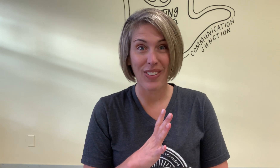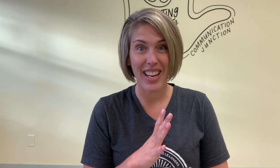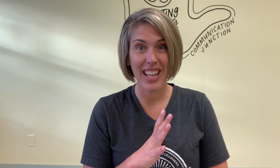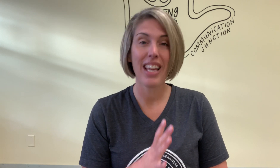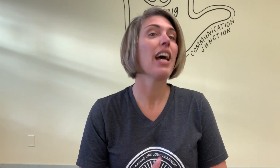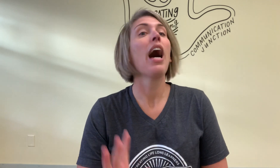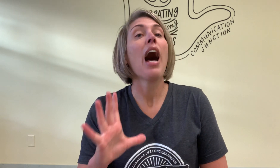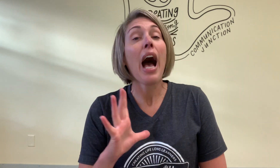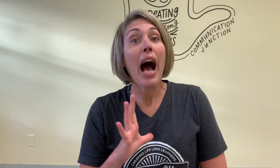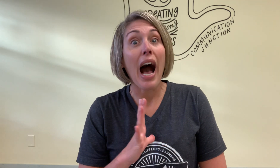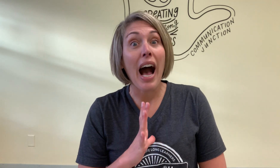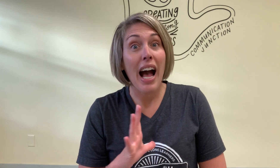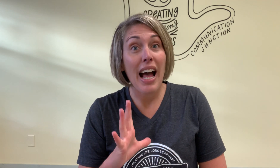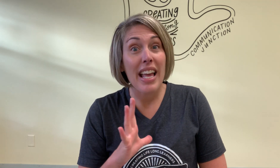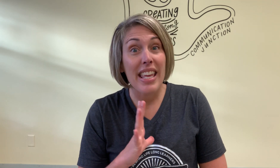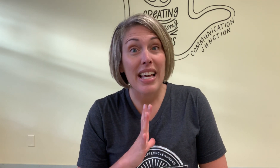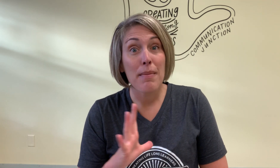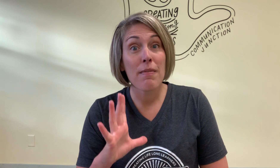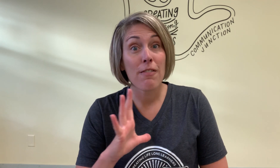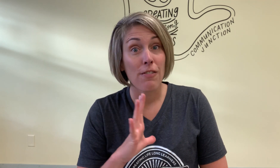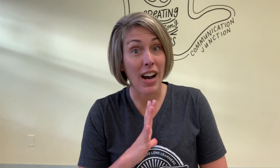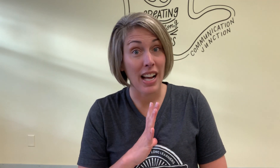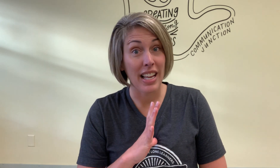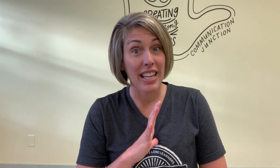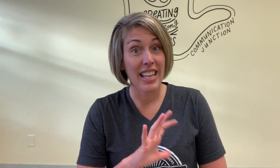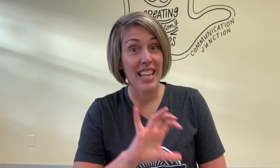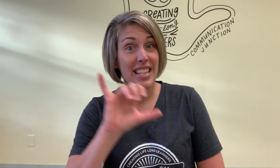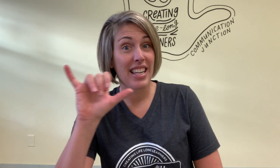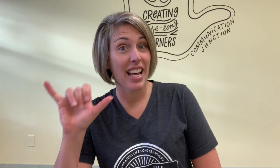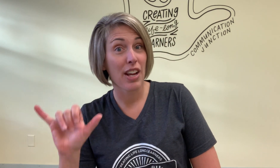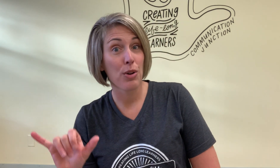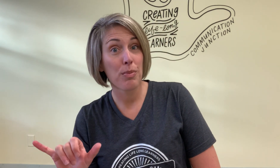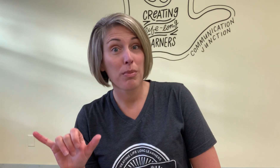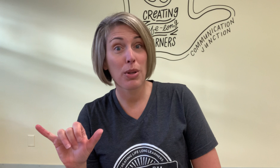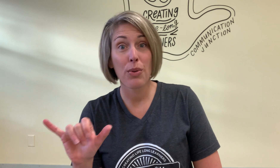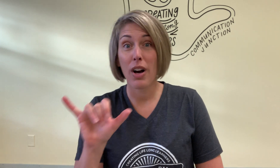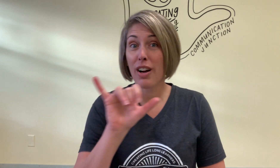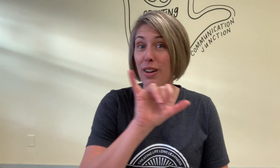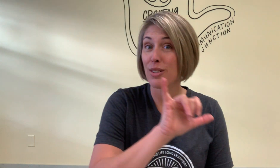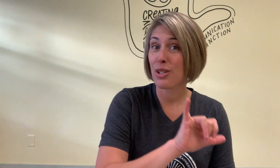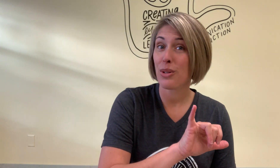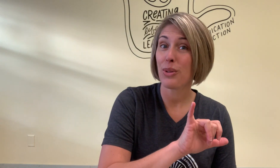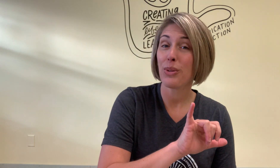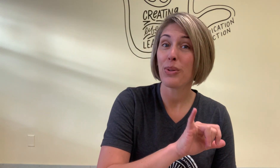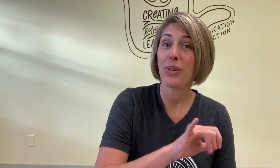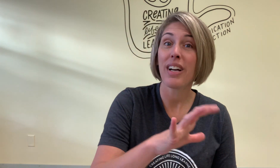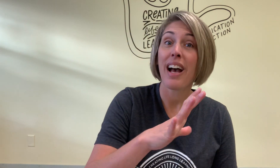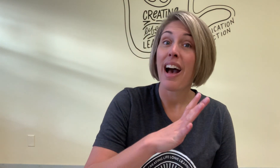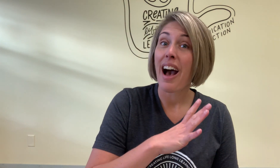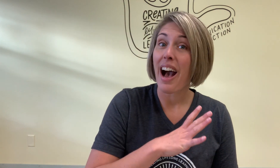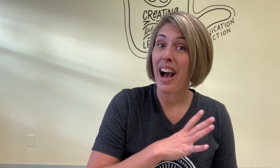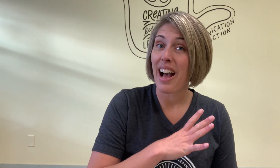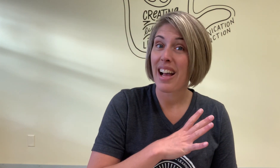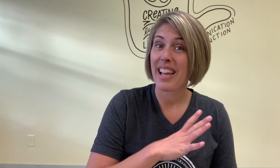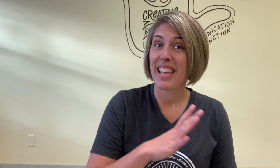ready? I am fine and I hope you are too. I